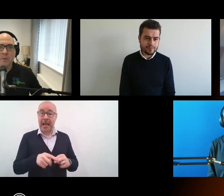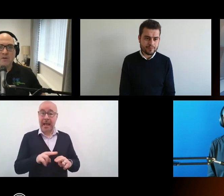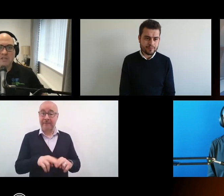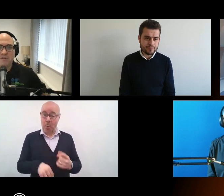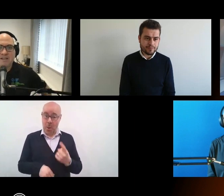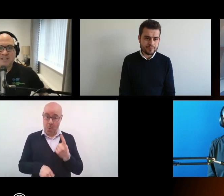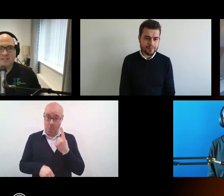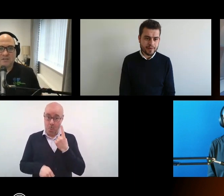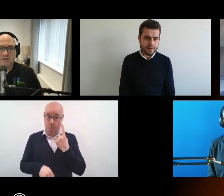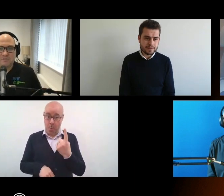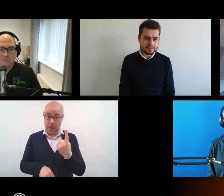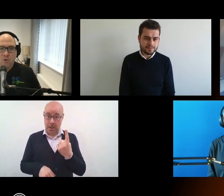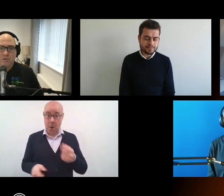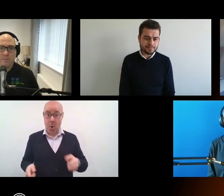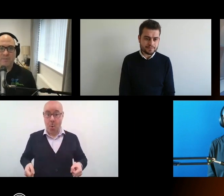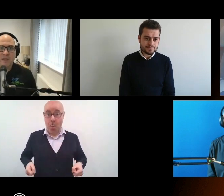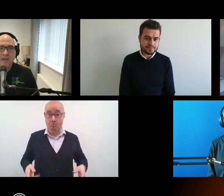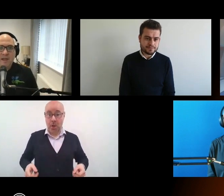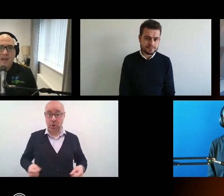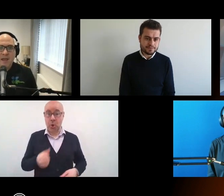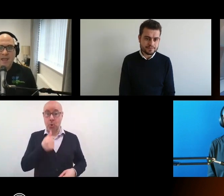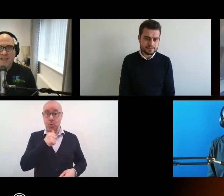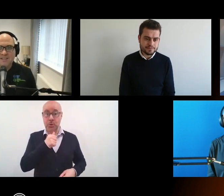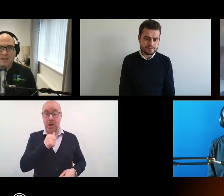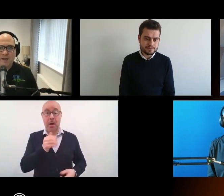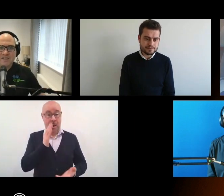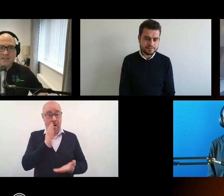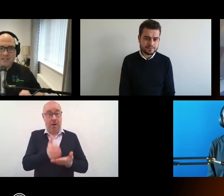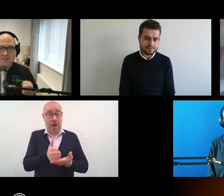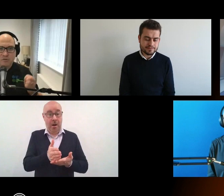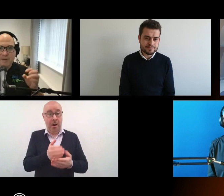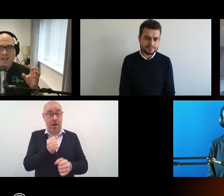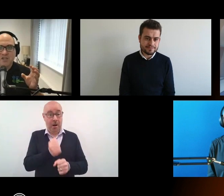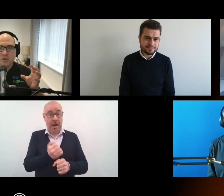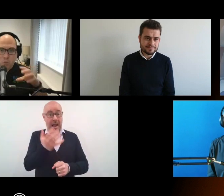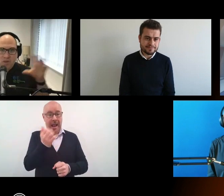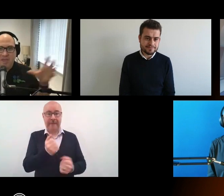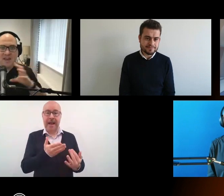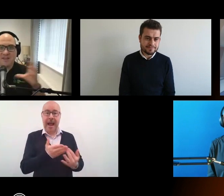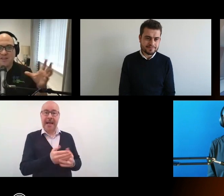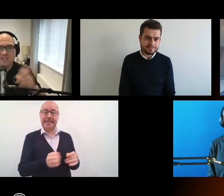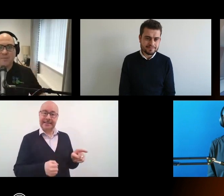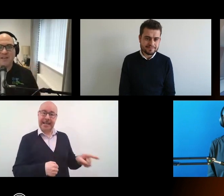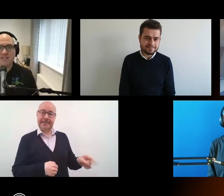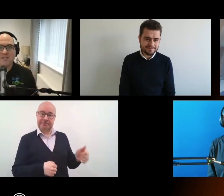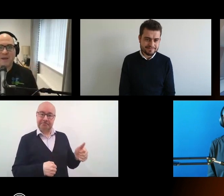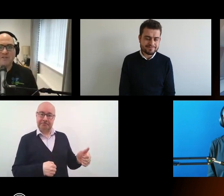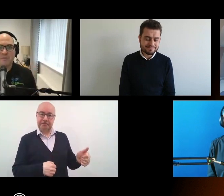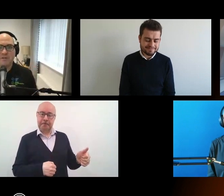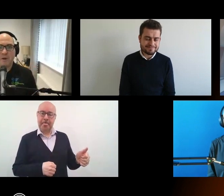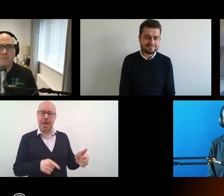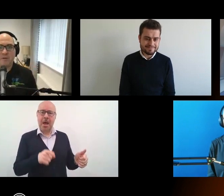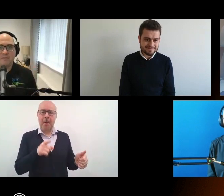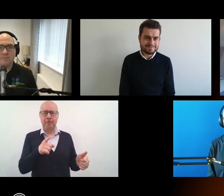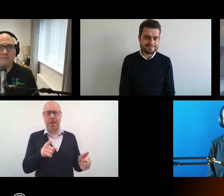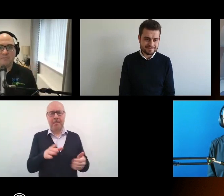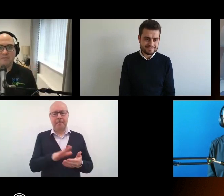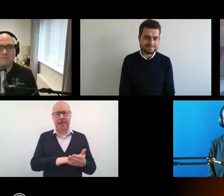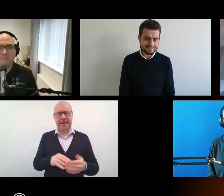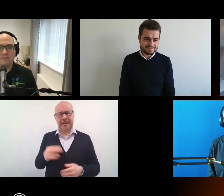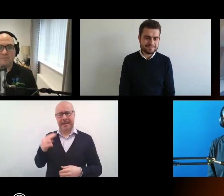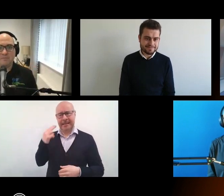will be wheelchair access for them. Is there actually a discrimination within the disability spectrum at the moment?